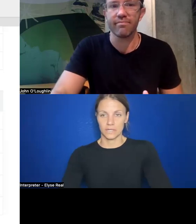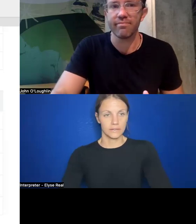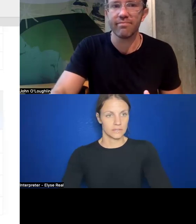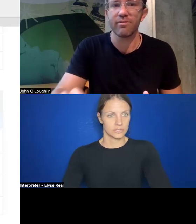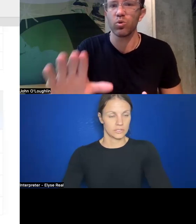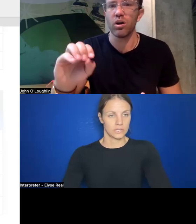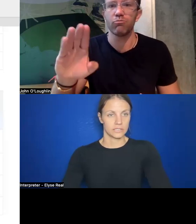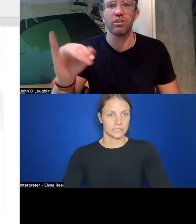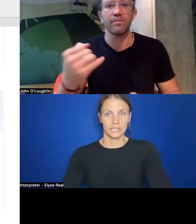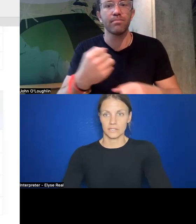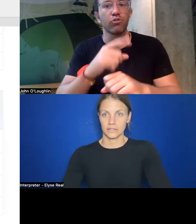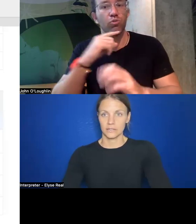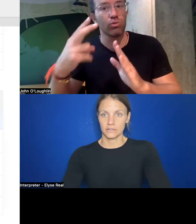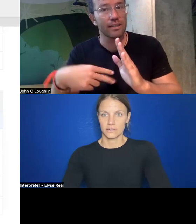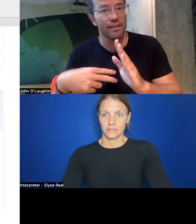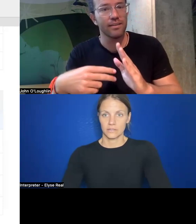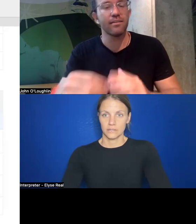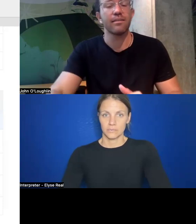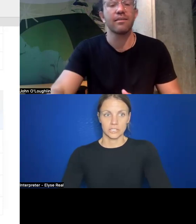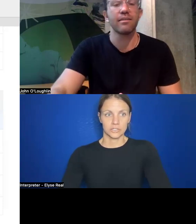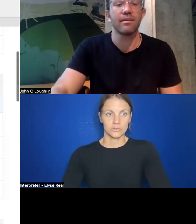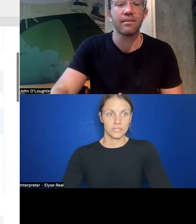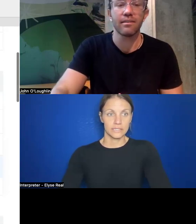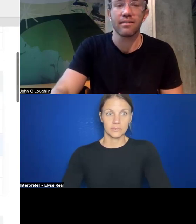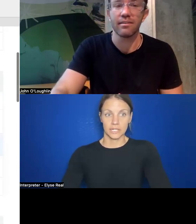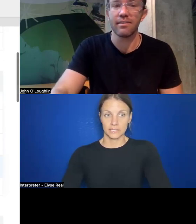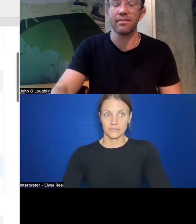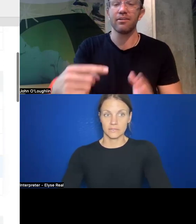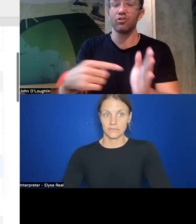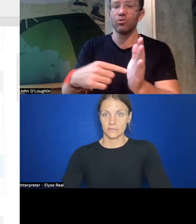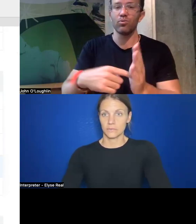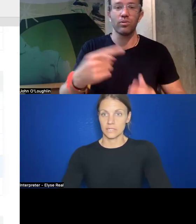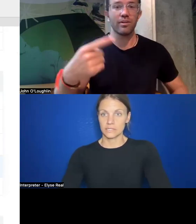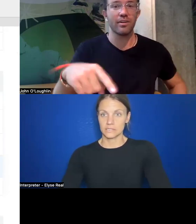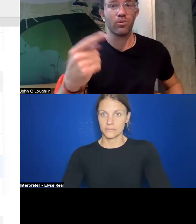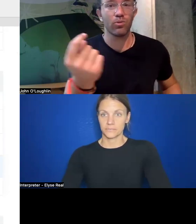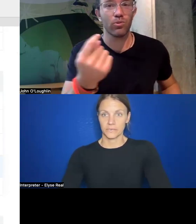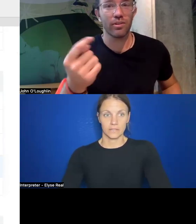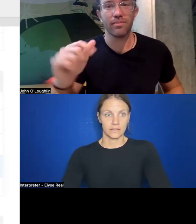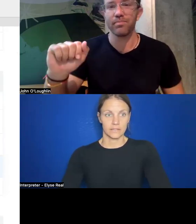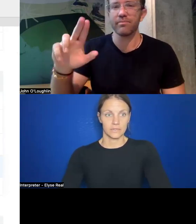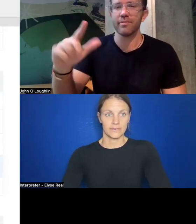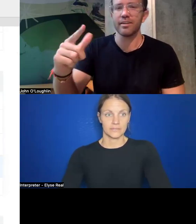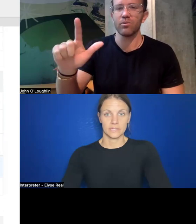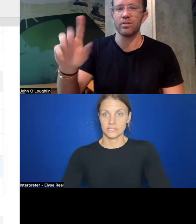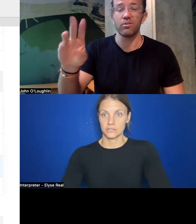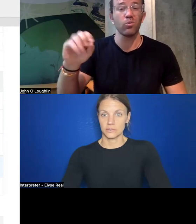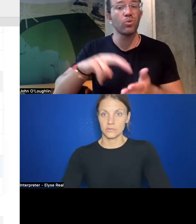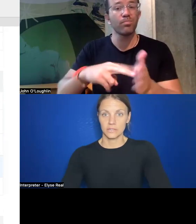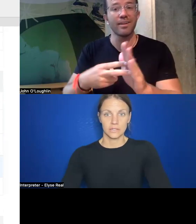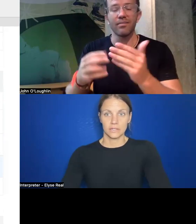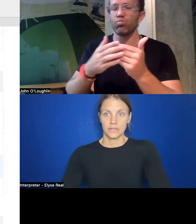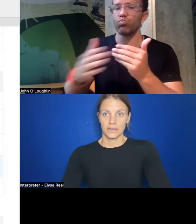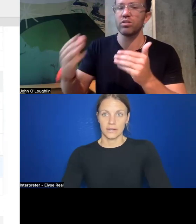week one, I'll show you what it looks like here. Make sure you read the objectives of the weeks, and then we have something that's